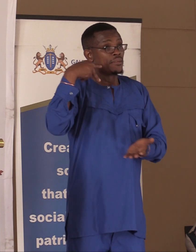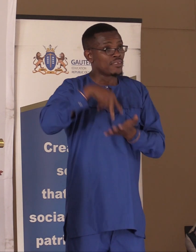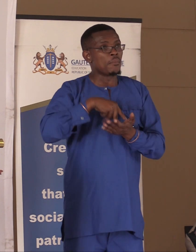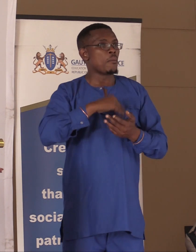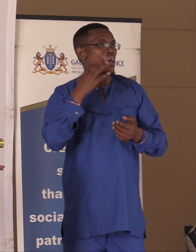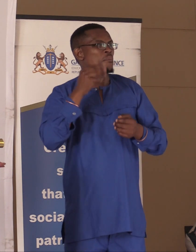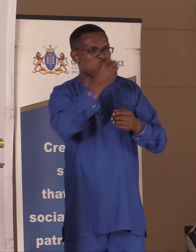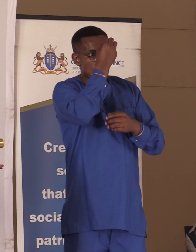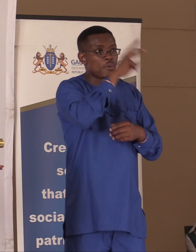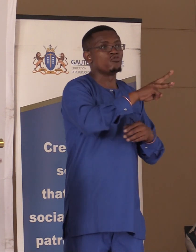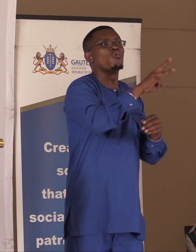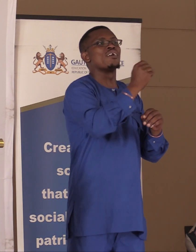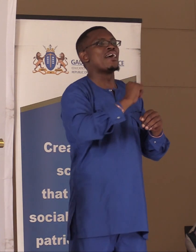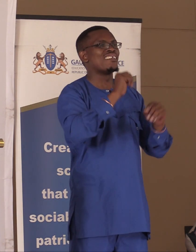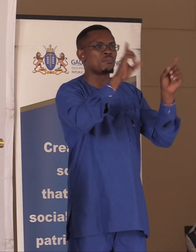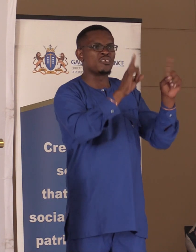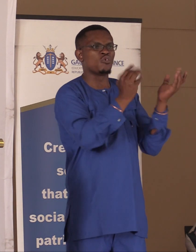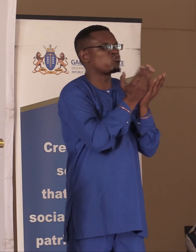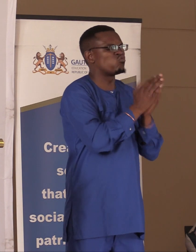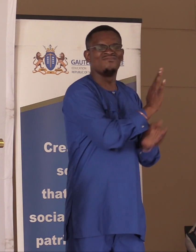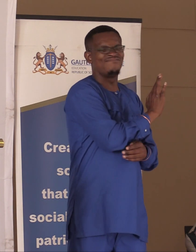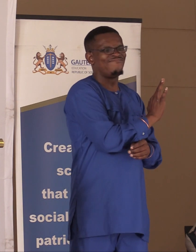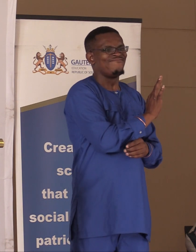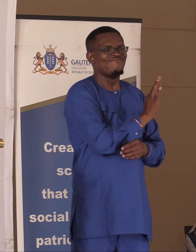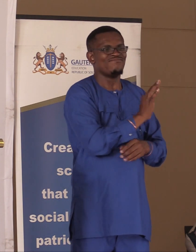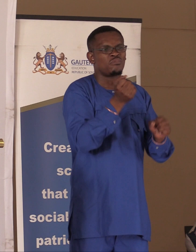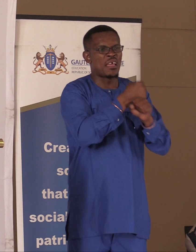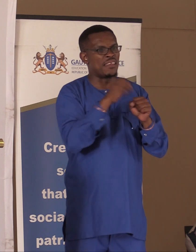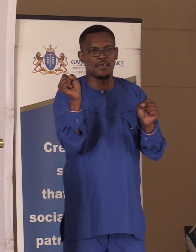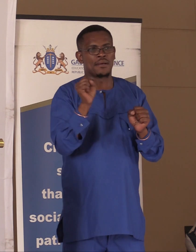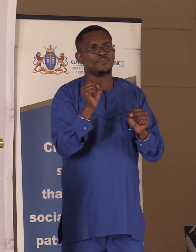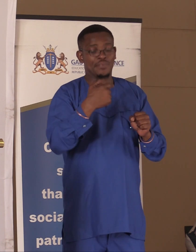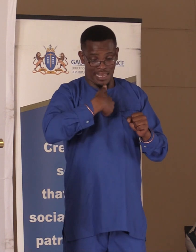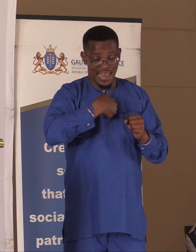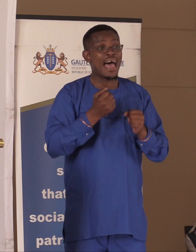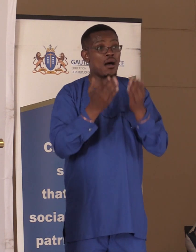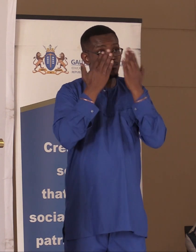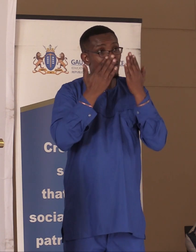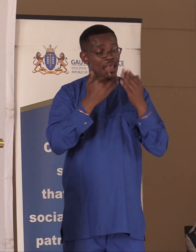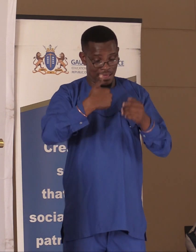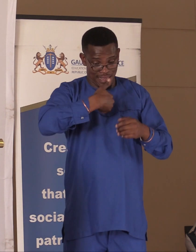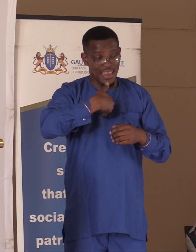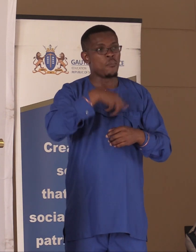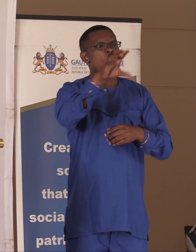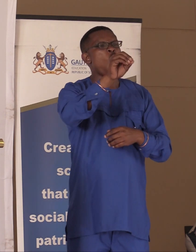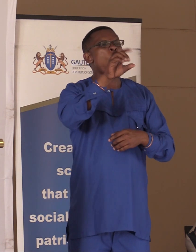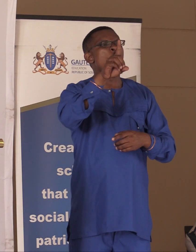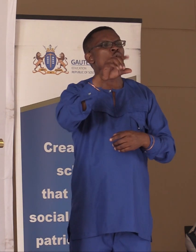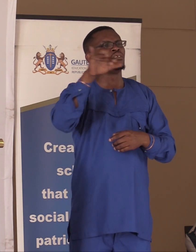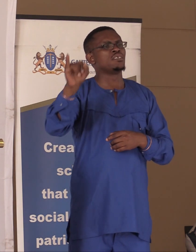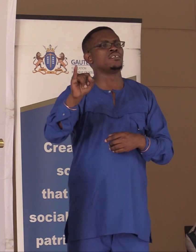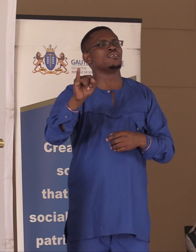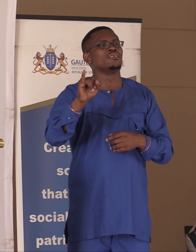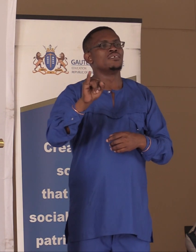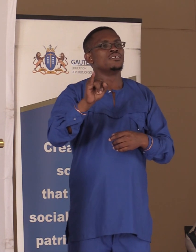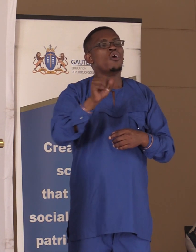C in Pretoria. No, I didn't. I went to school here. Go OD. Go OD.